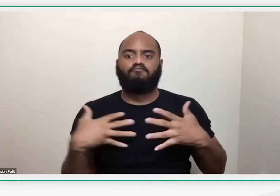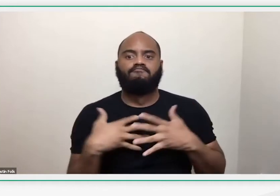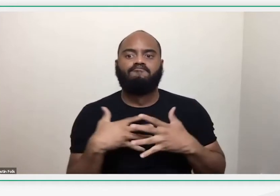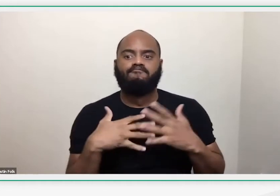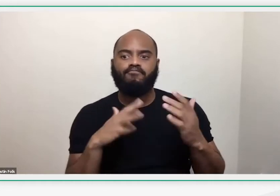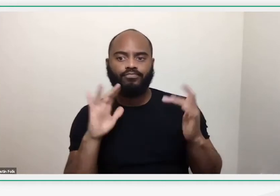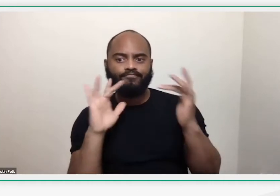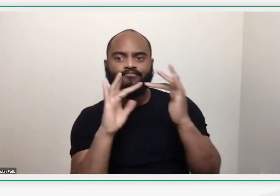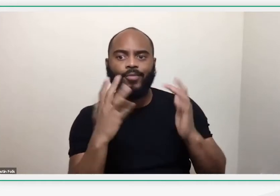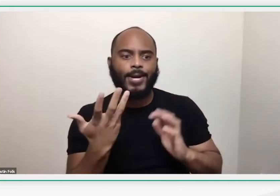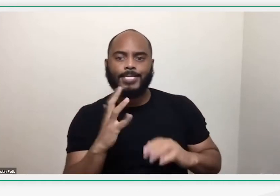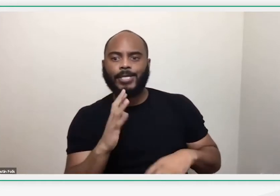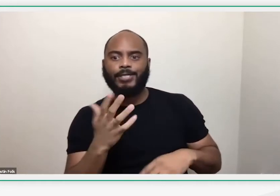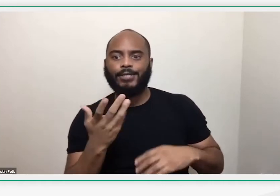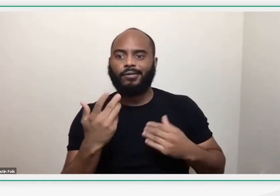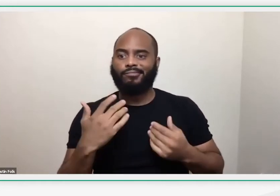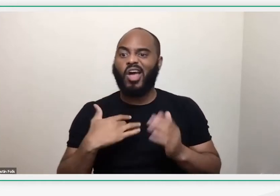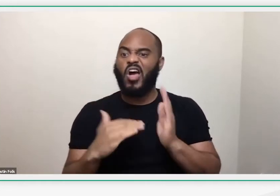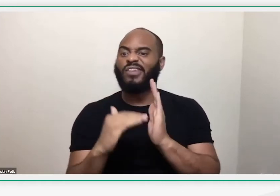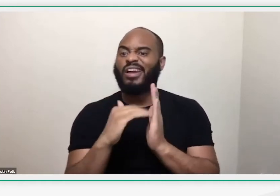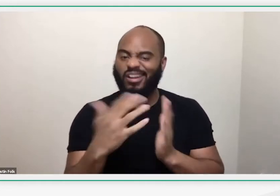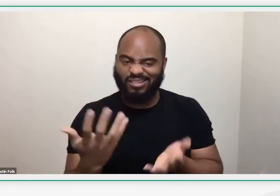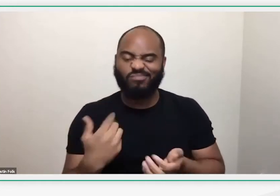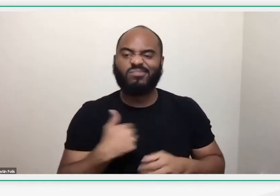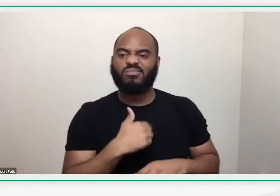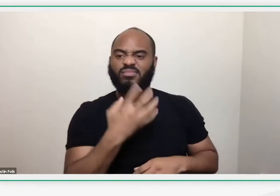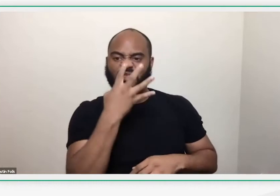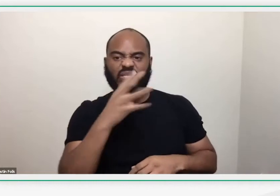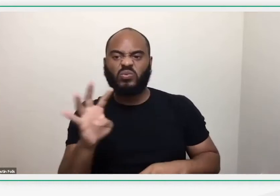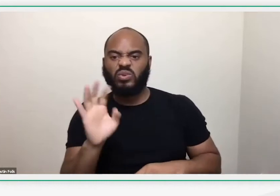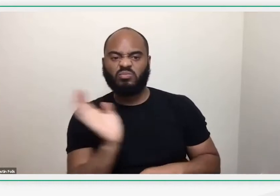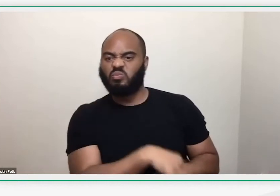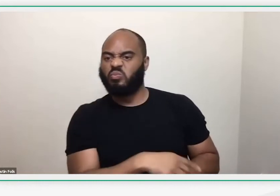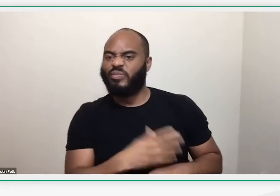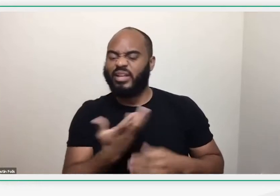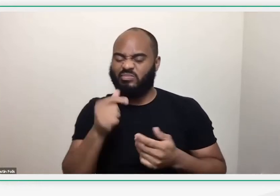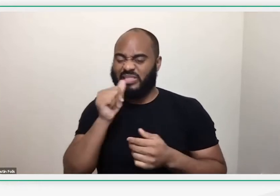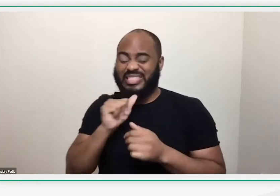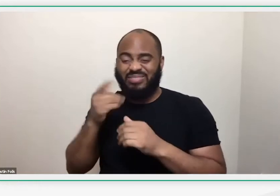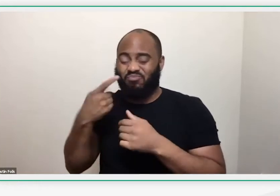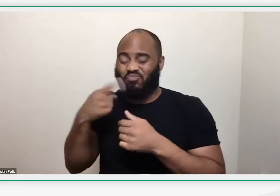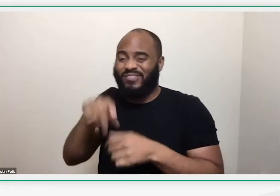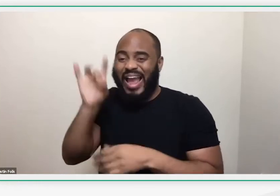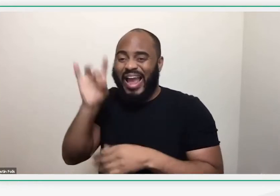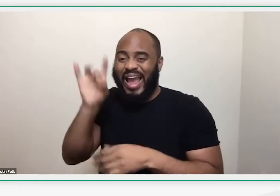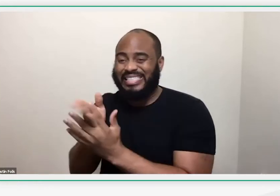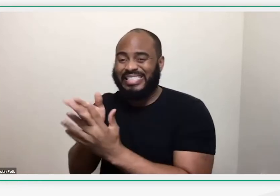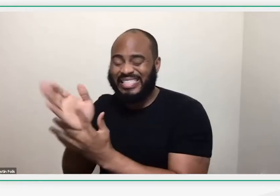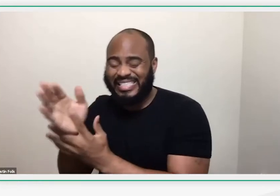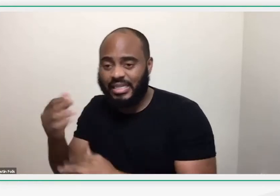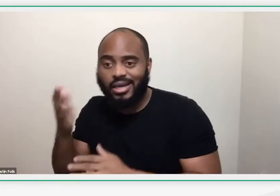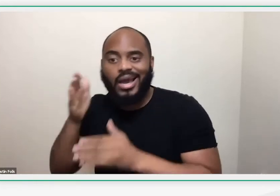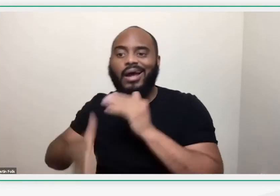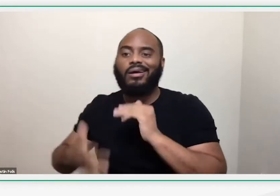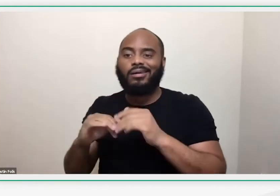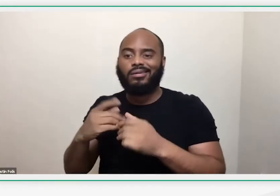or lenders is that we're timid, fearful, shy to reach out. And quite often,